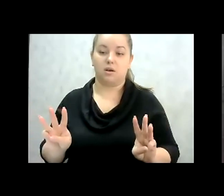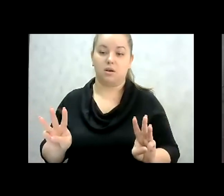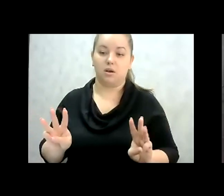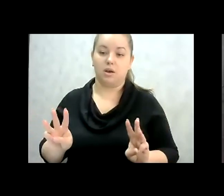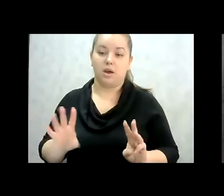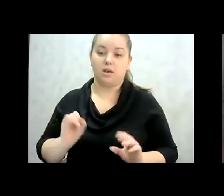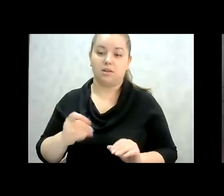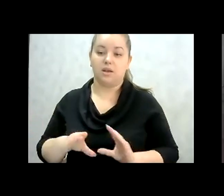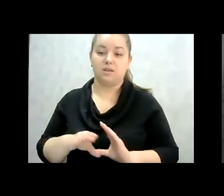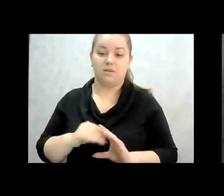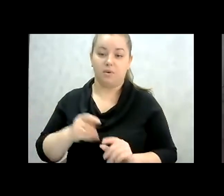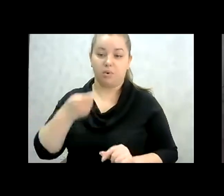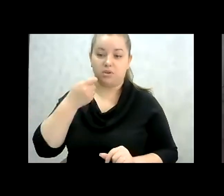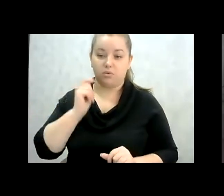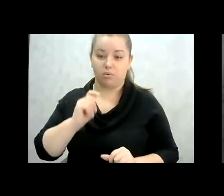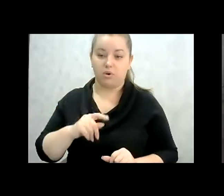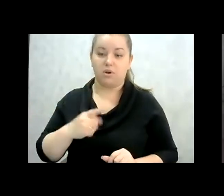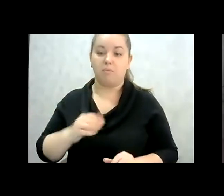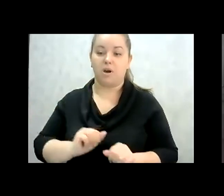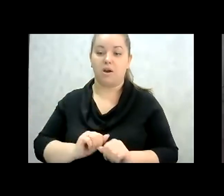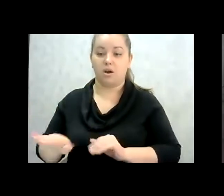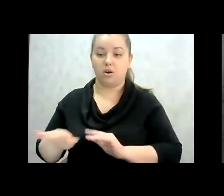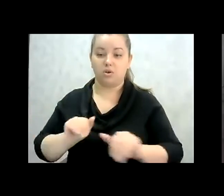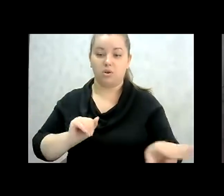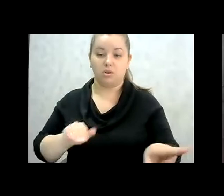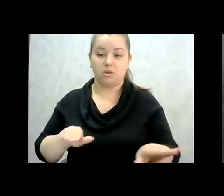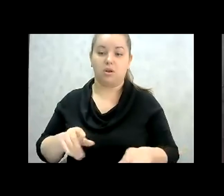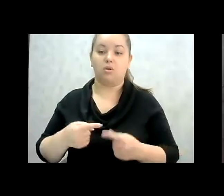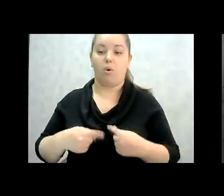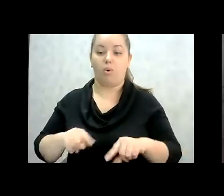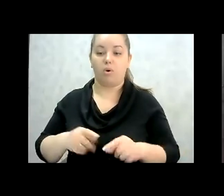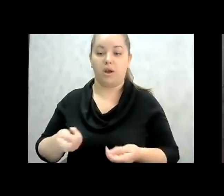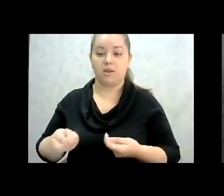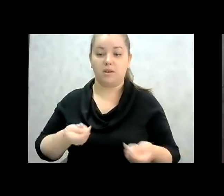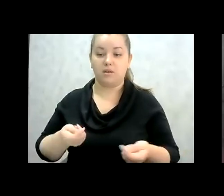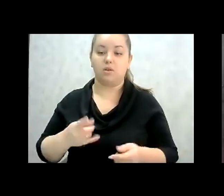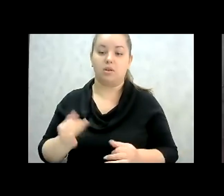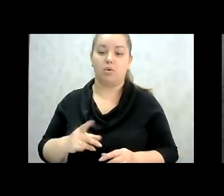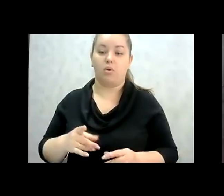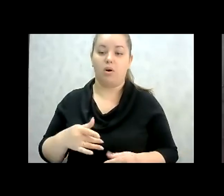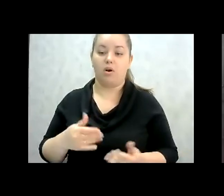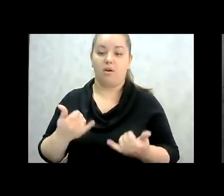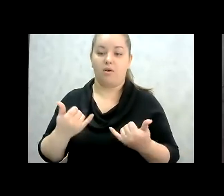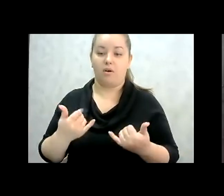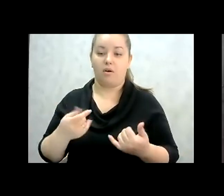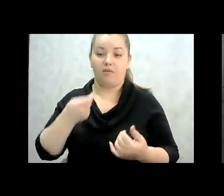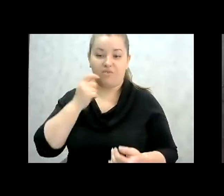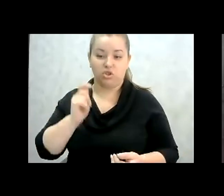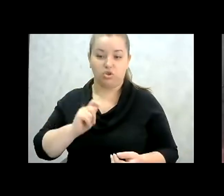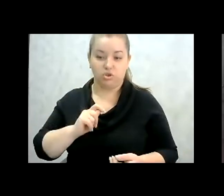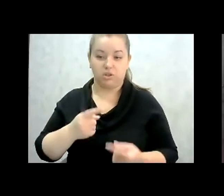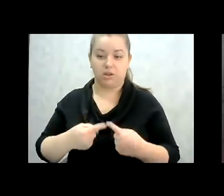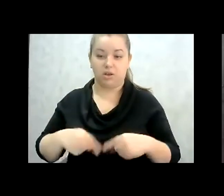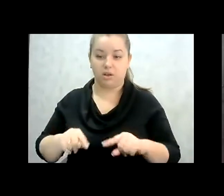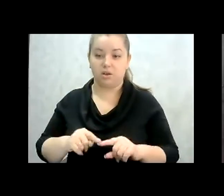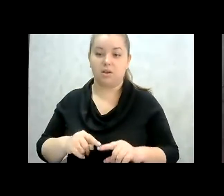our webpage. I think most of you have read our materials that have